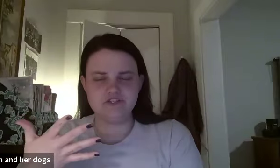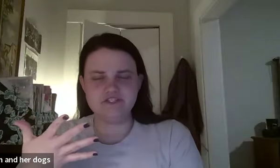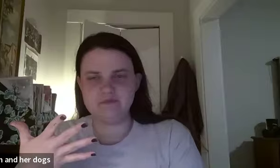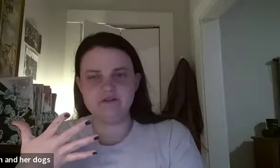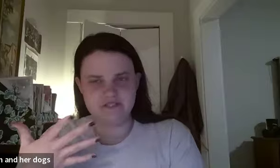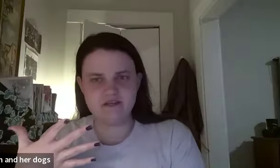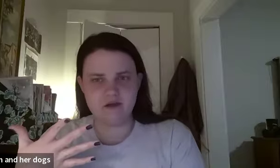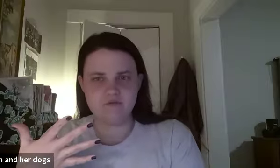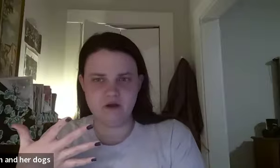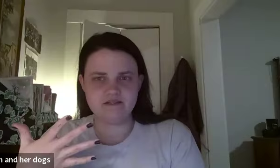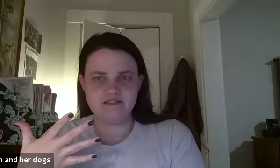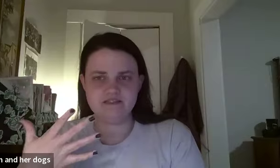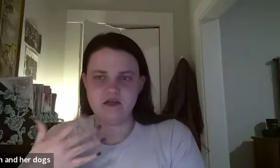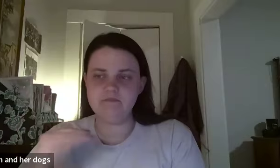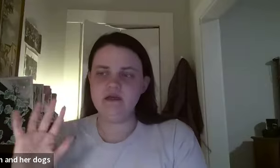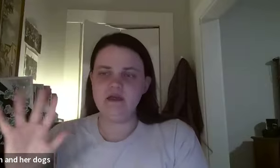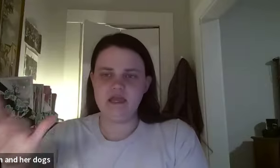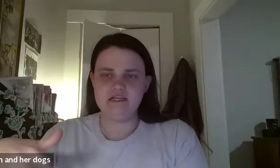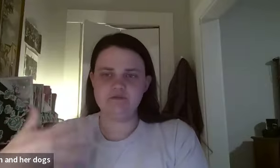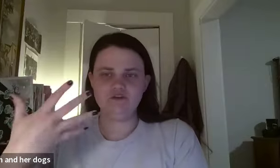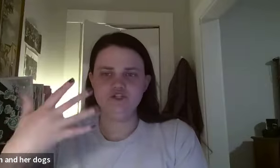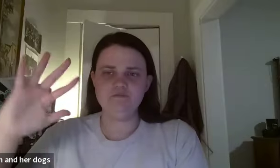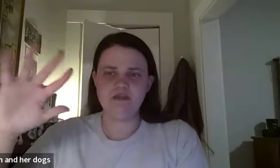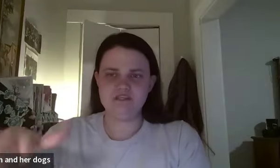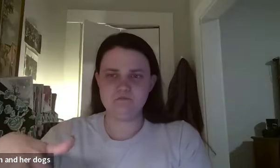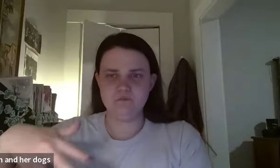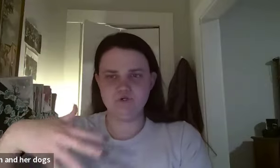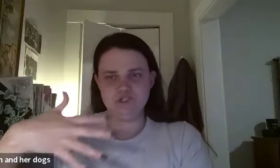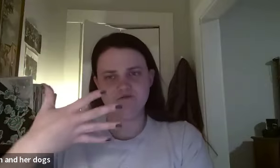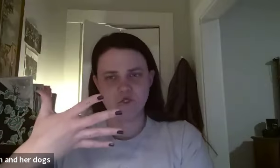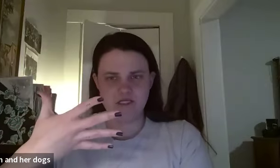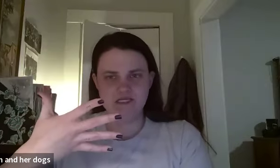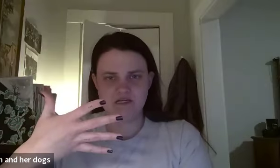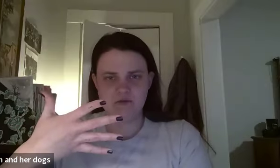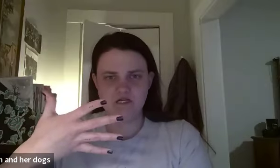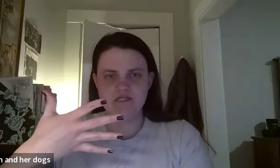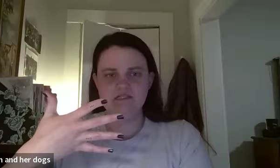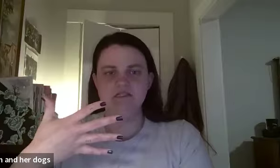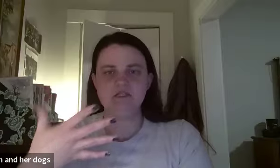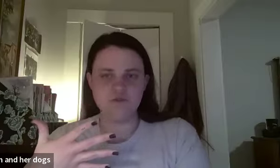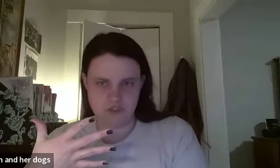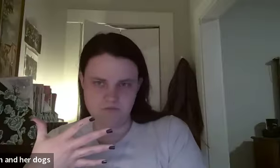just typically does come with practice and time. And as long as you make this motion of turning it sideways, you should